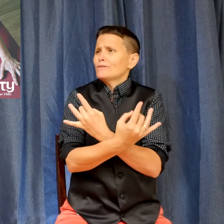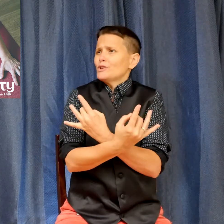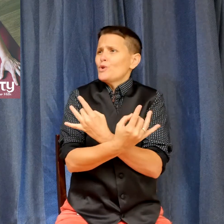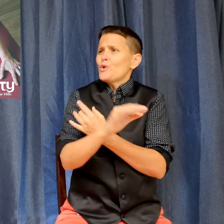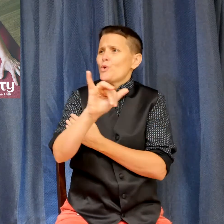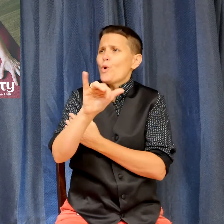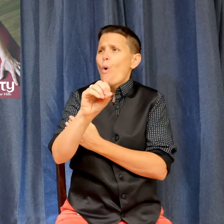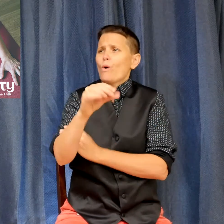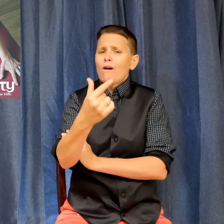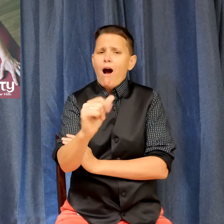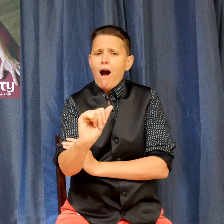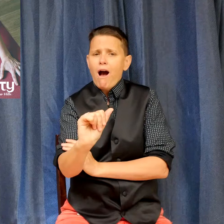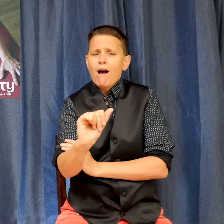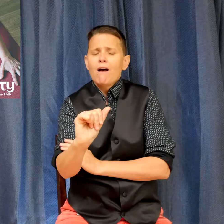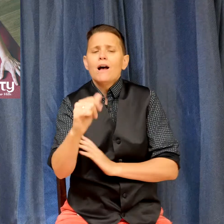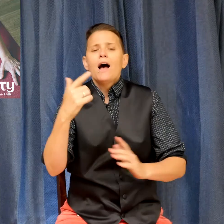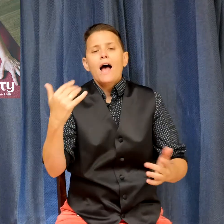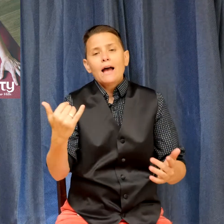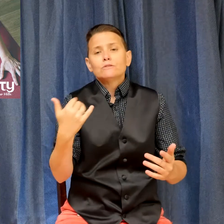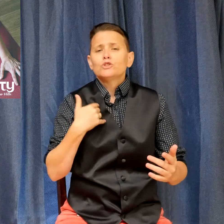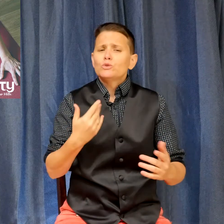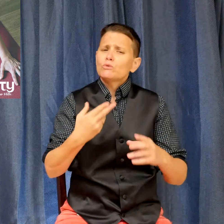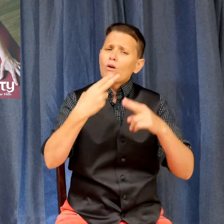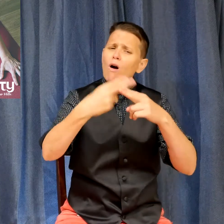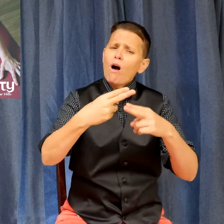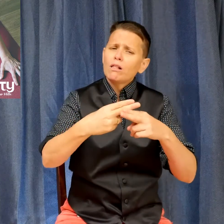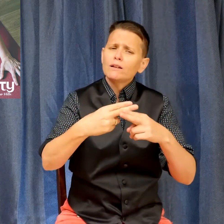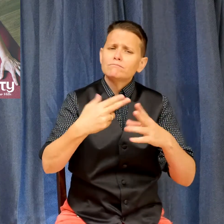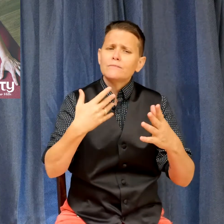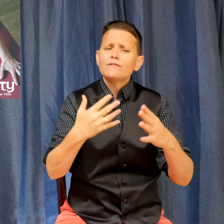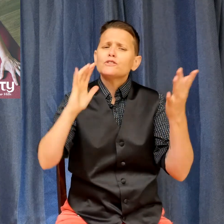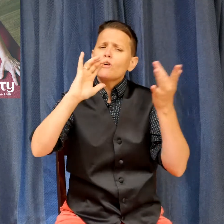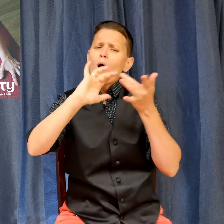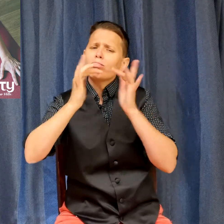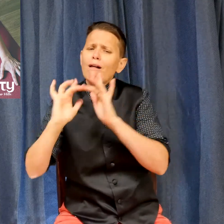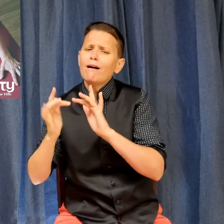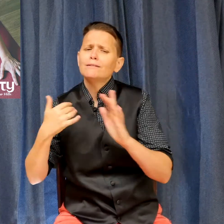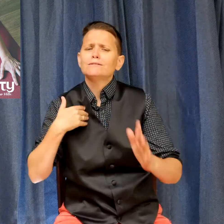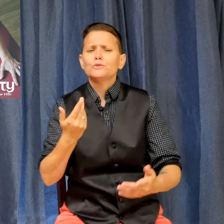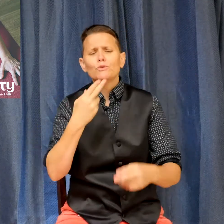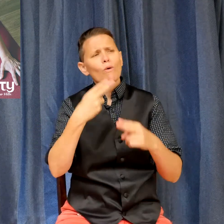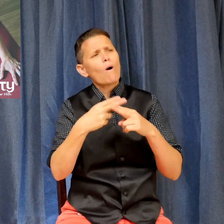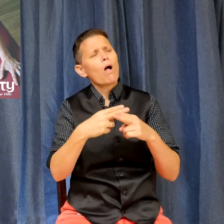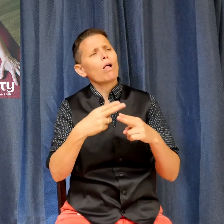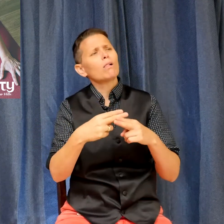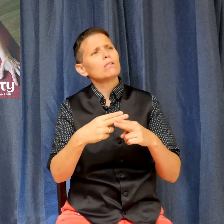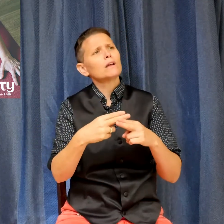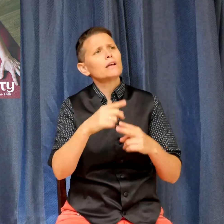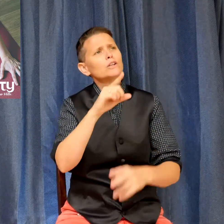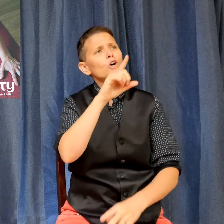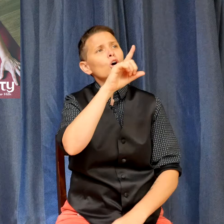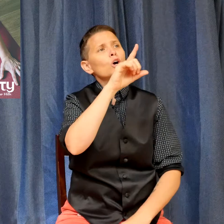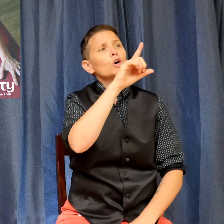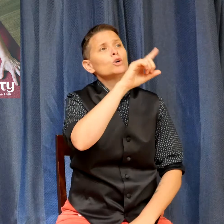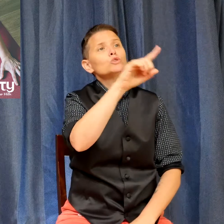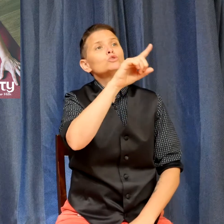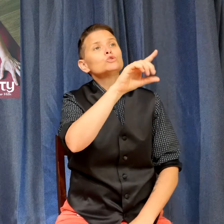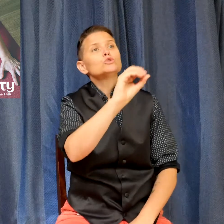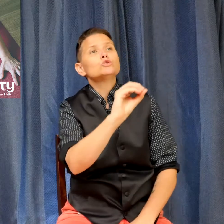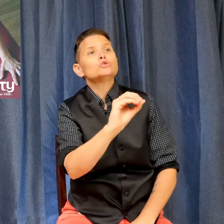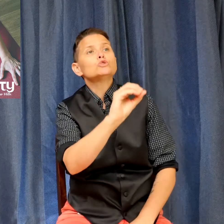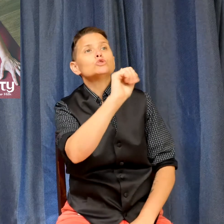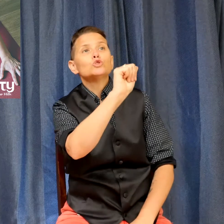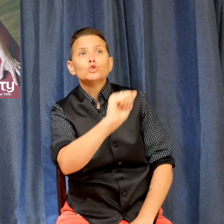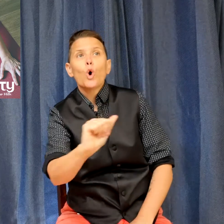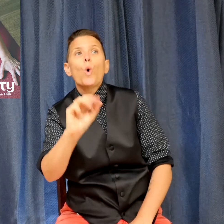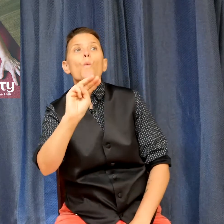it, consider joining our 2 online yoga classes. Donna Pinnell leads a Monday morning class at 10 a.m., and then